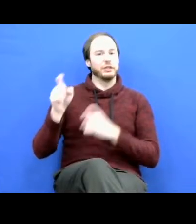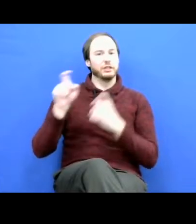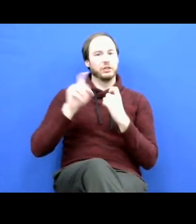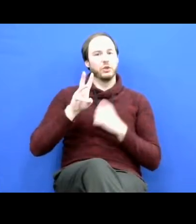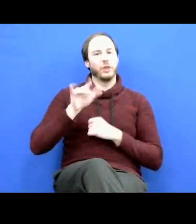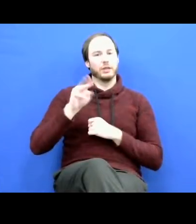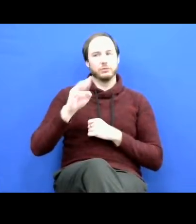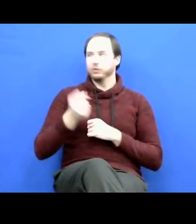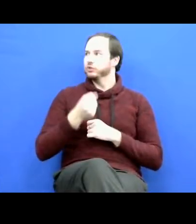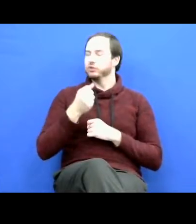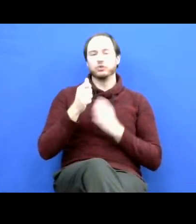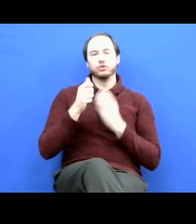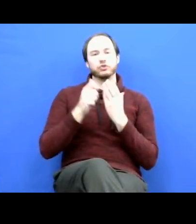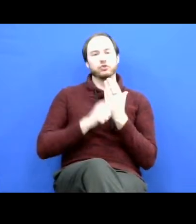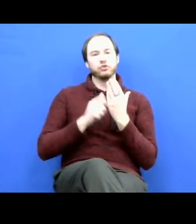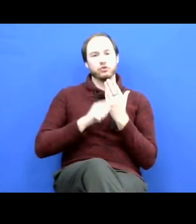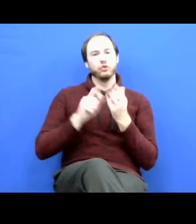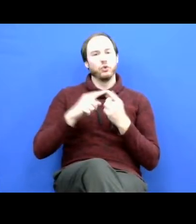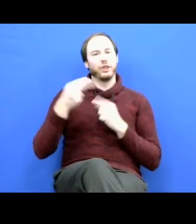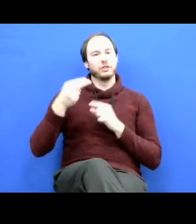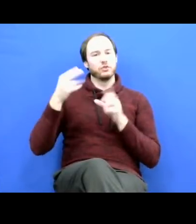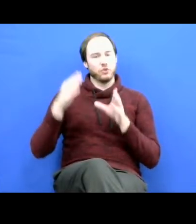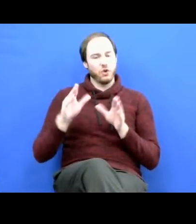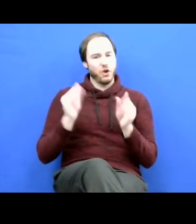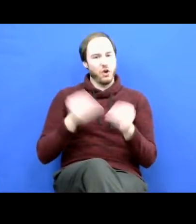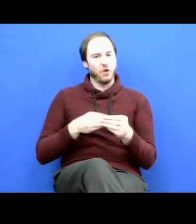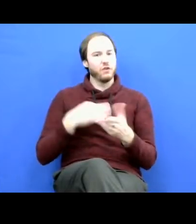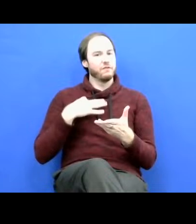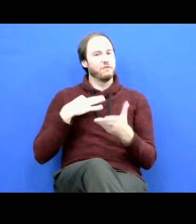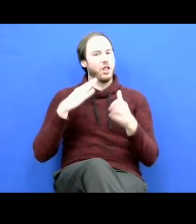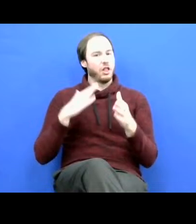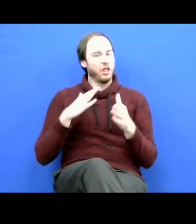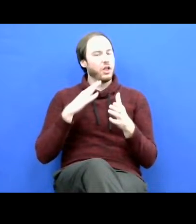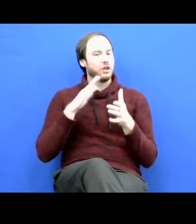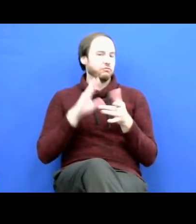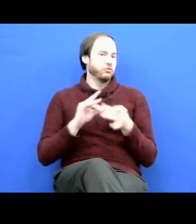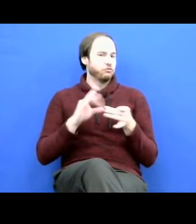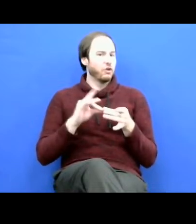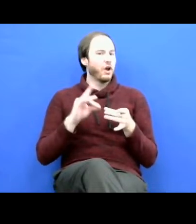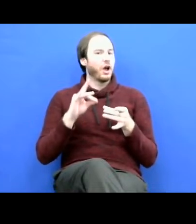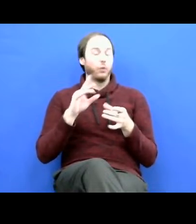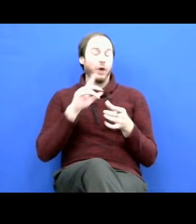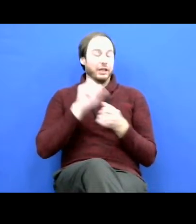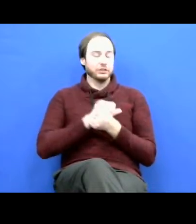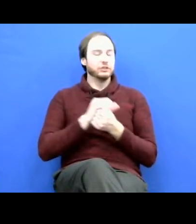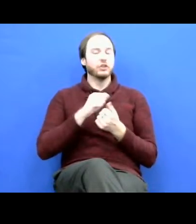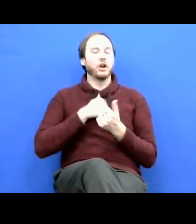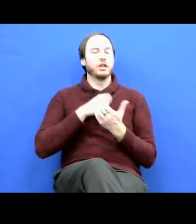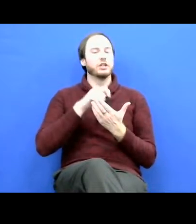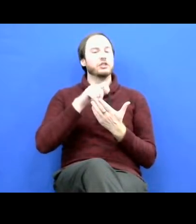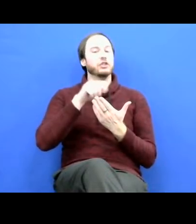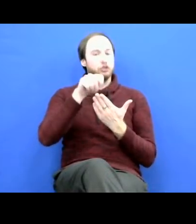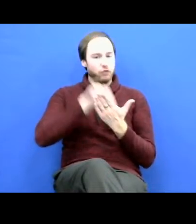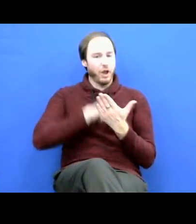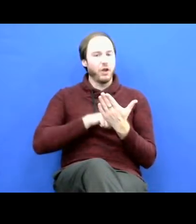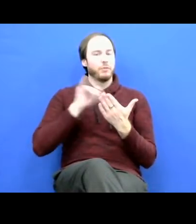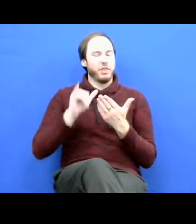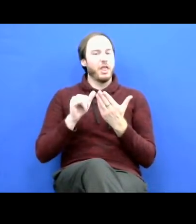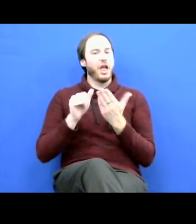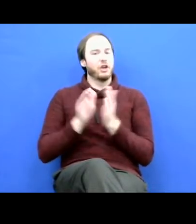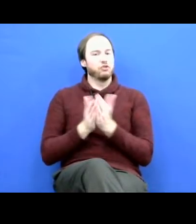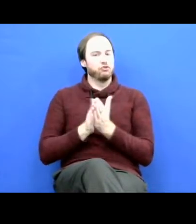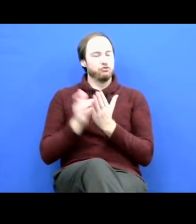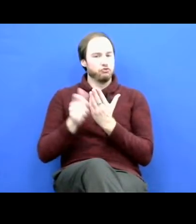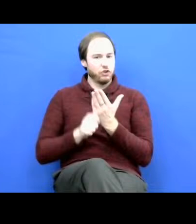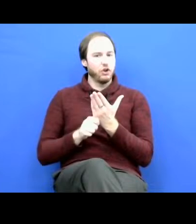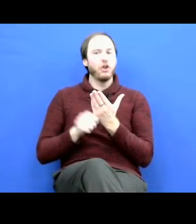to the Historian's Office, and one of the volunteers transcribed the journal. And whereas a check in the amount of $50 was